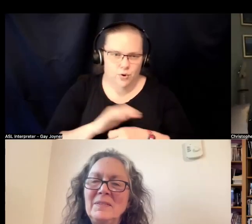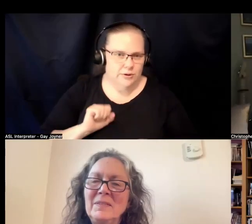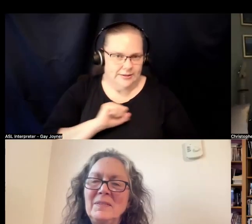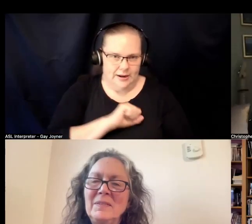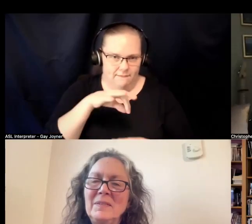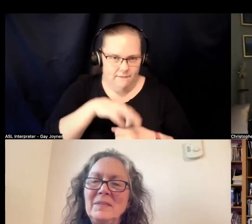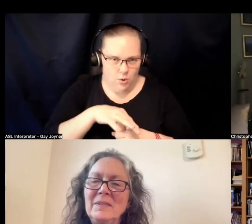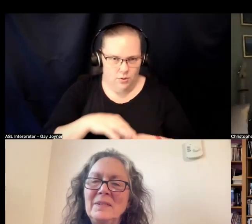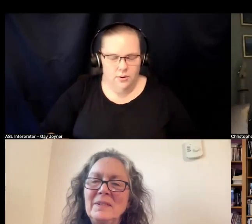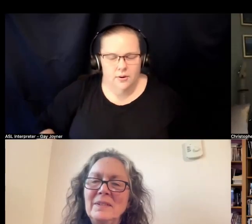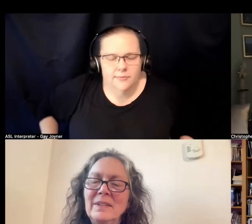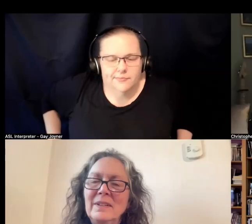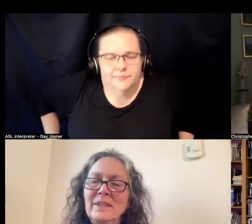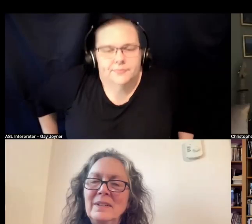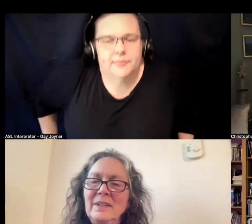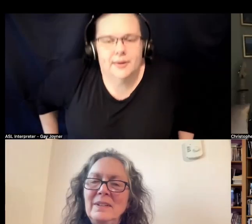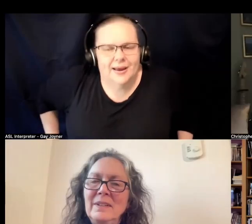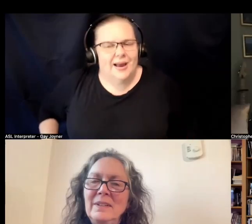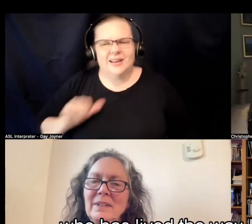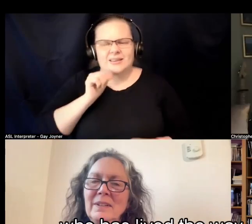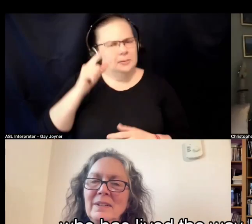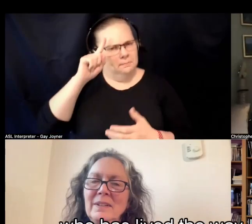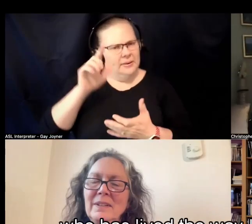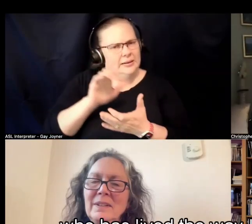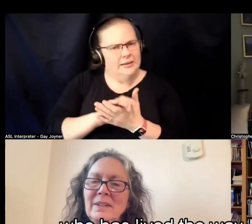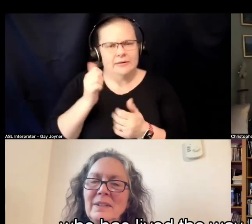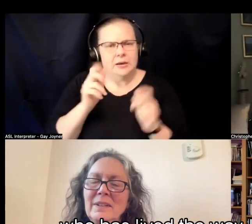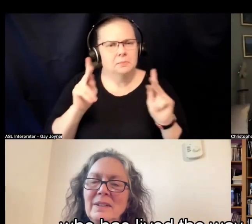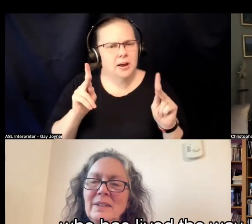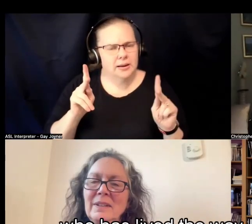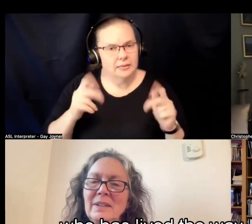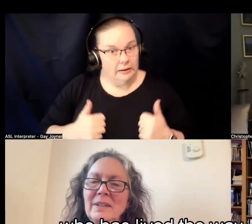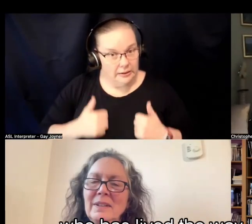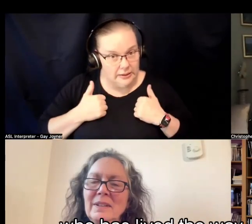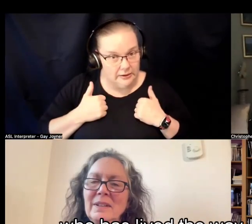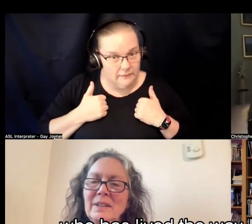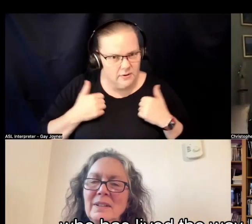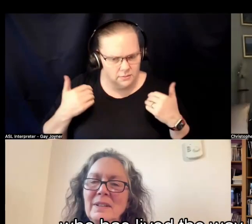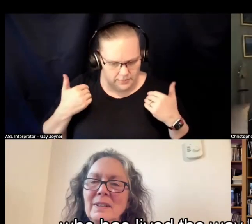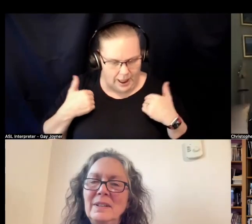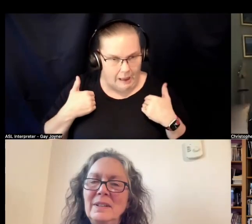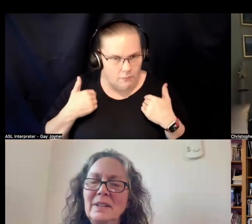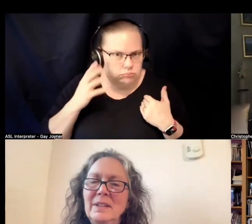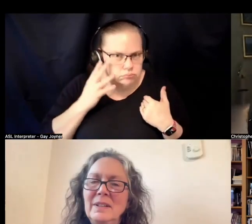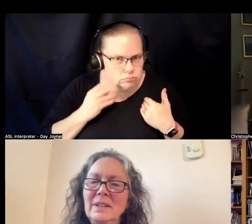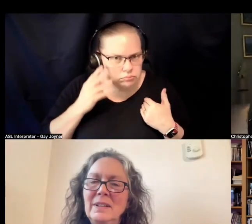wrote, I didn't believe that anyone who has lived the way I have and worked the way I